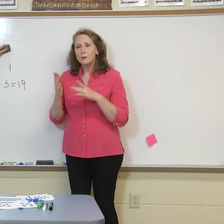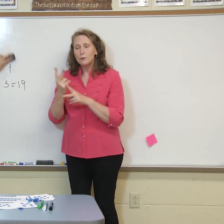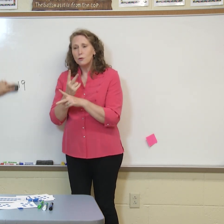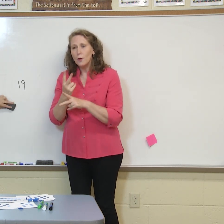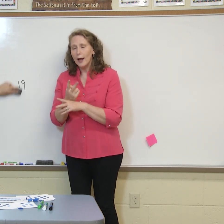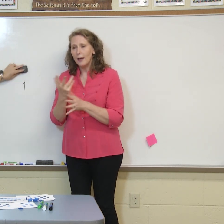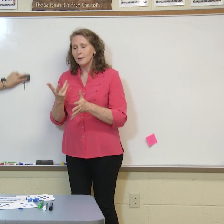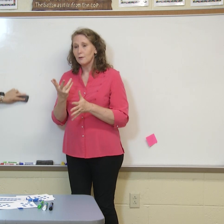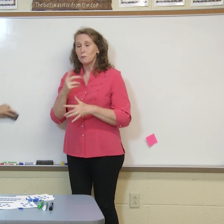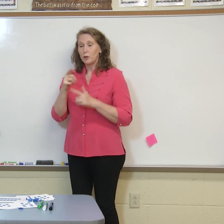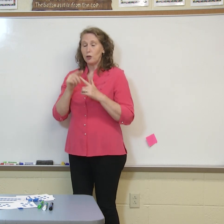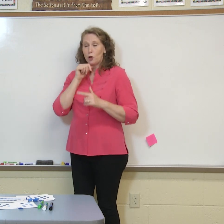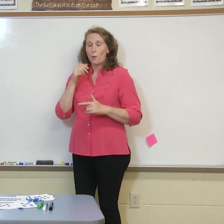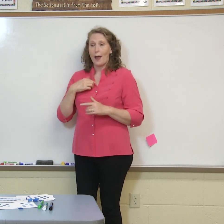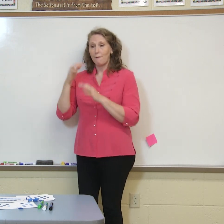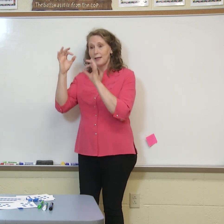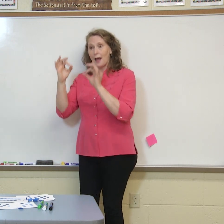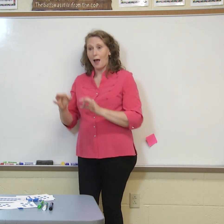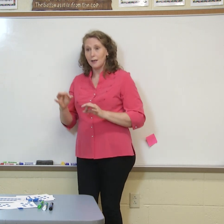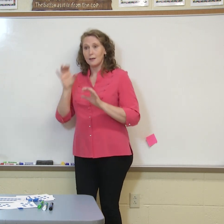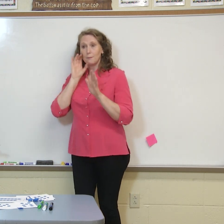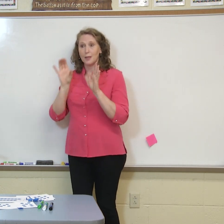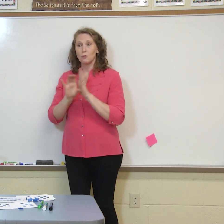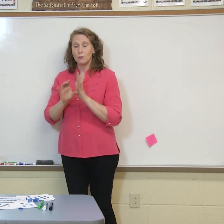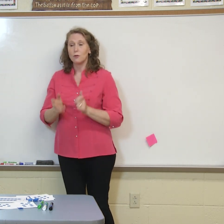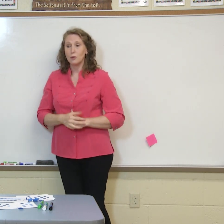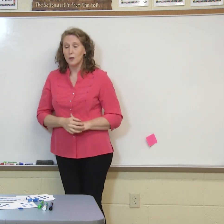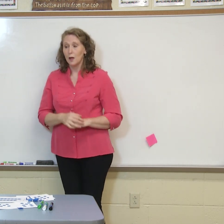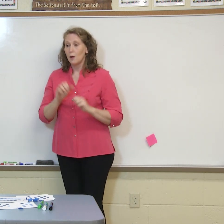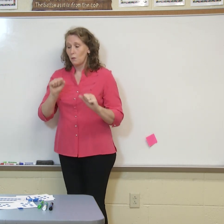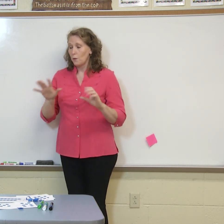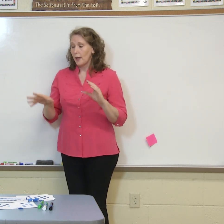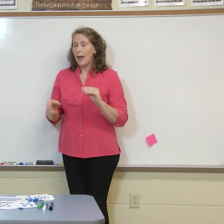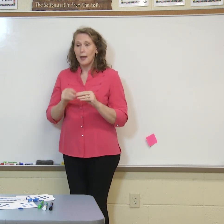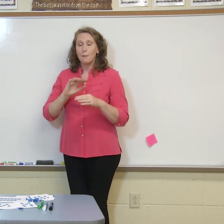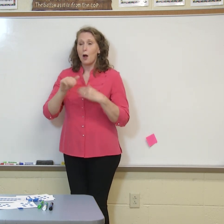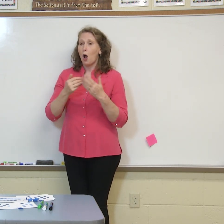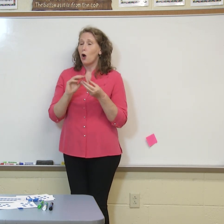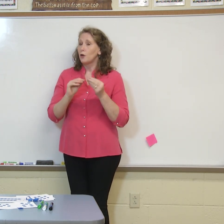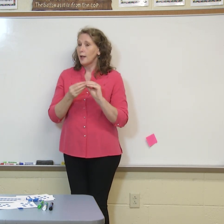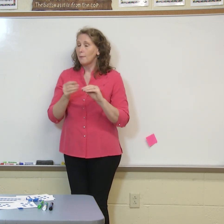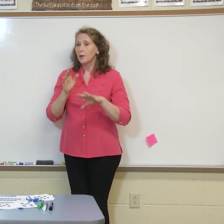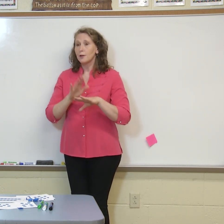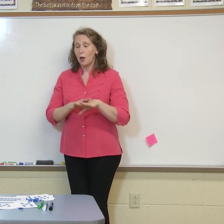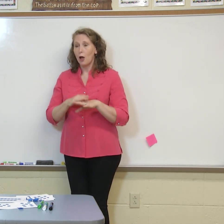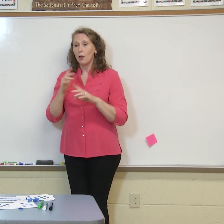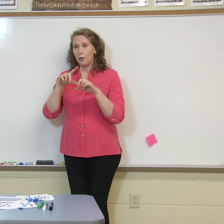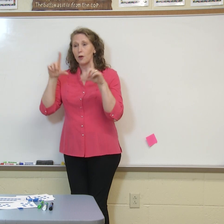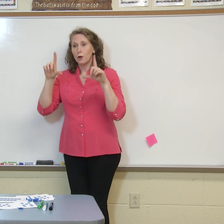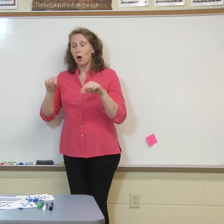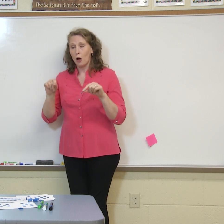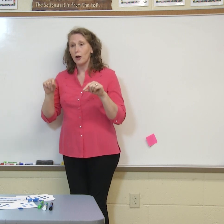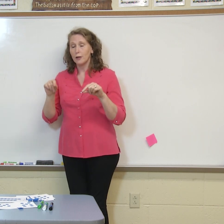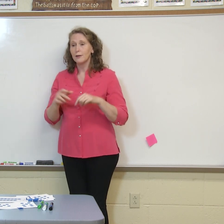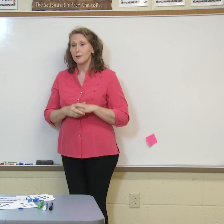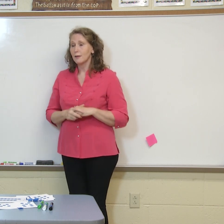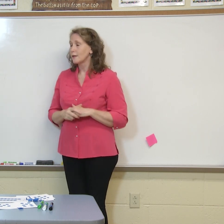have dots to look at. We could add up all the numbers on the dot cards we've looked at so